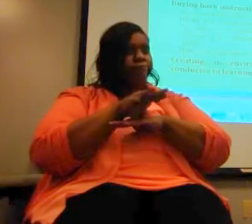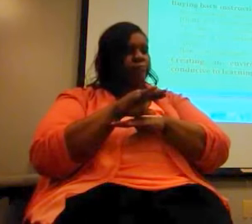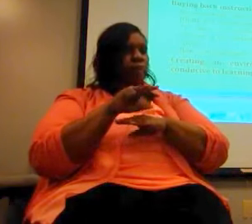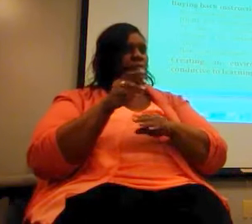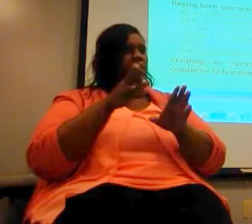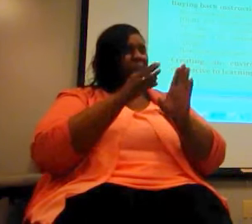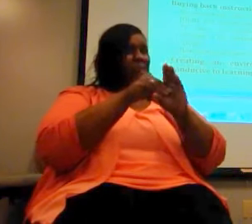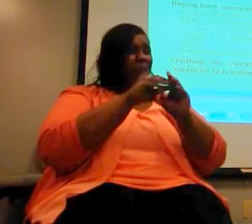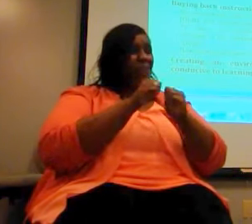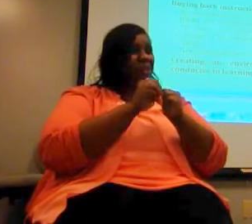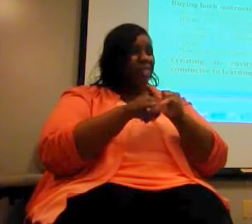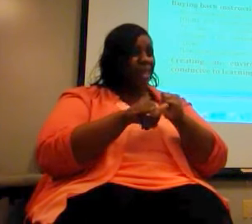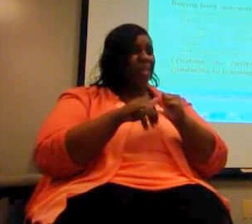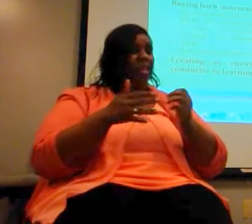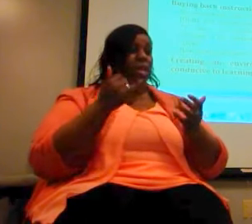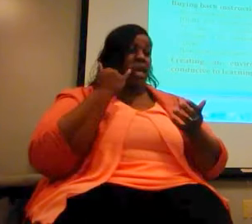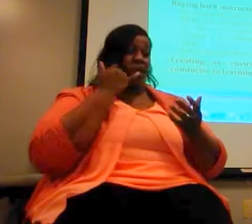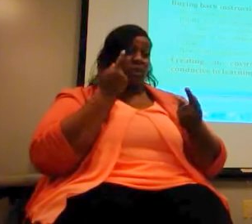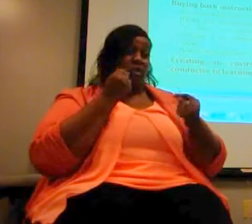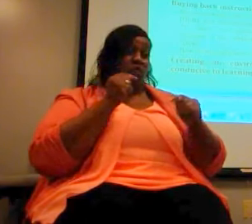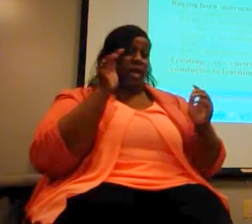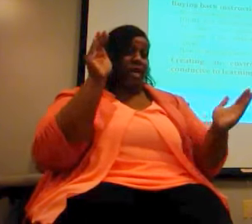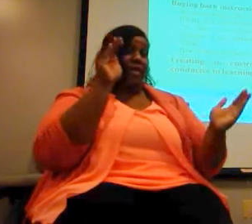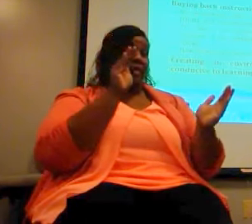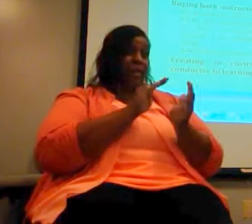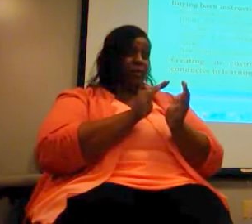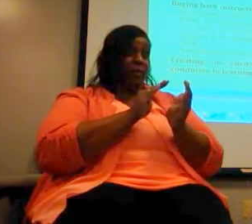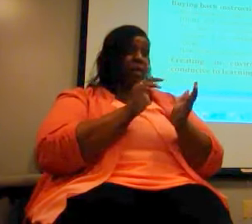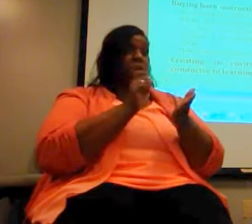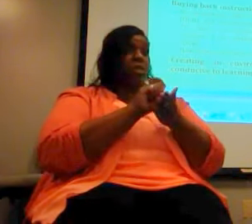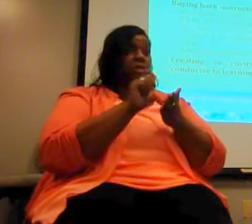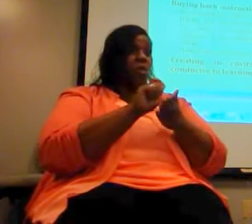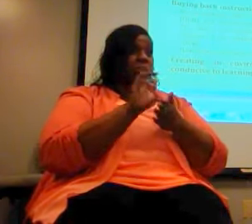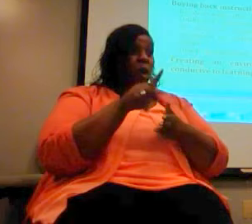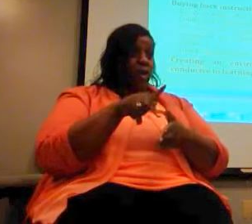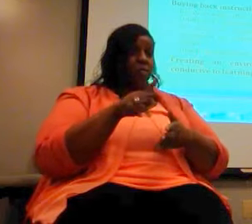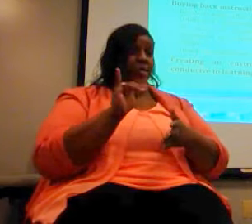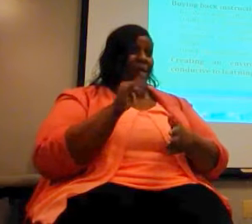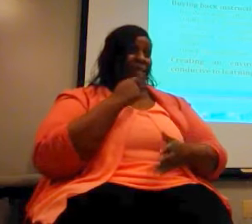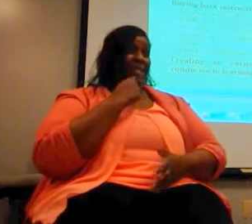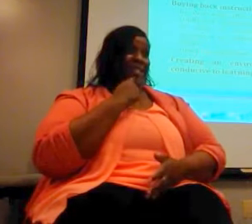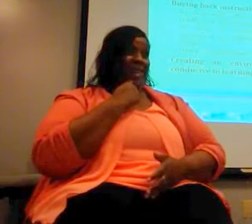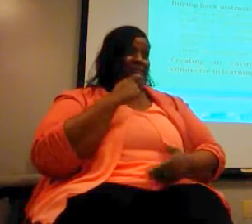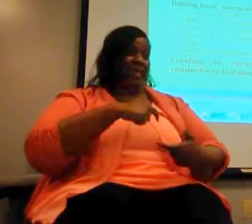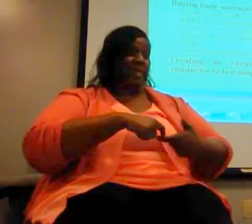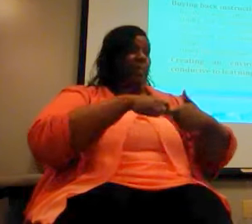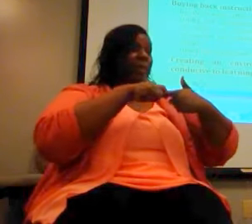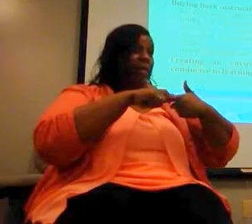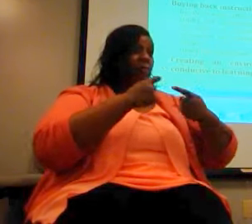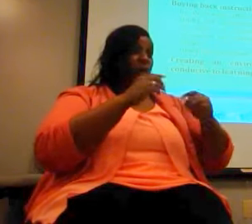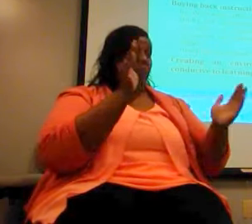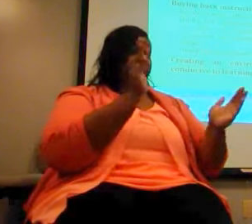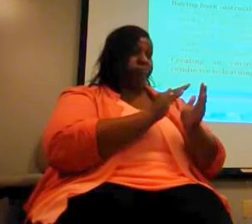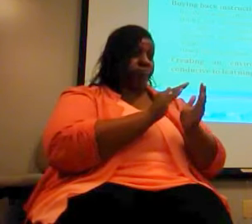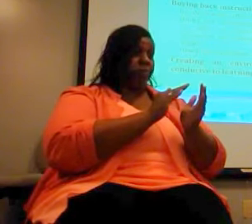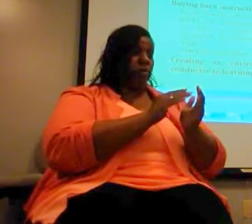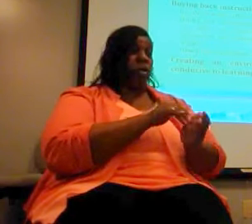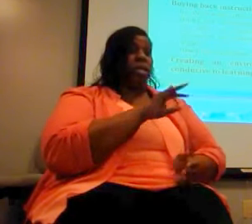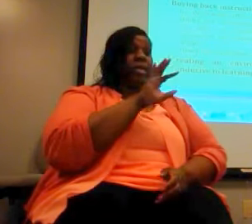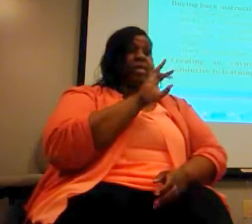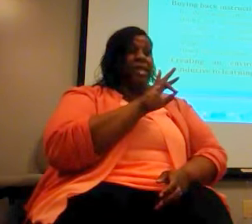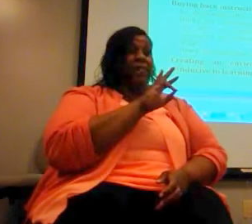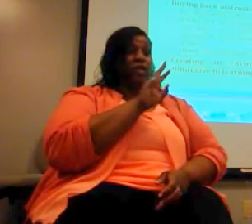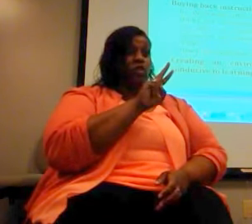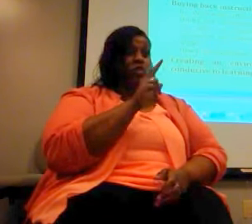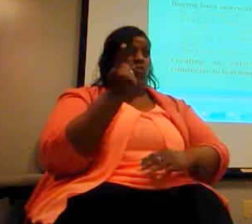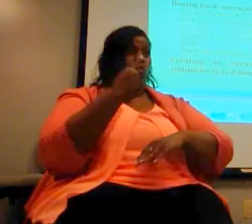think about it this way. By decreasing office discipline referrals, or ODRs, as I just said, and suspensions, the equivalent of 72 days